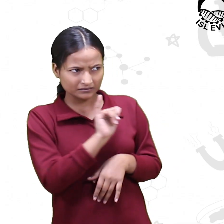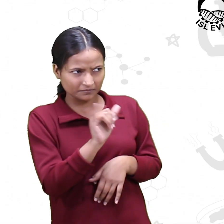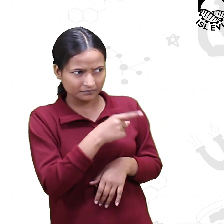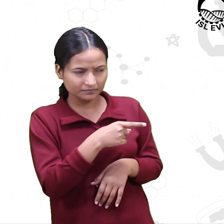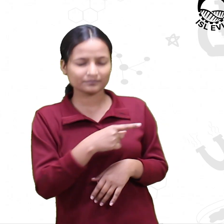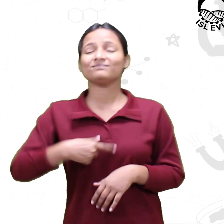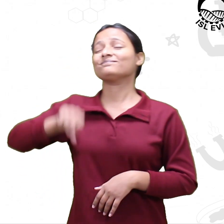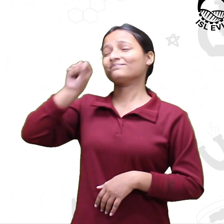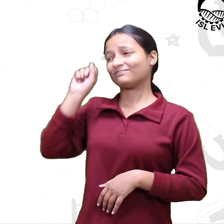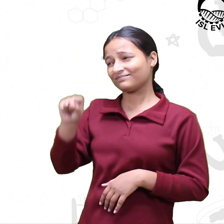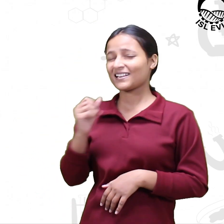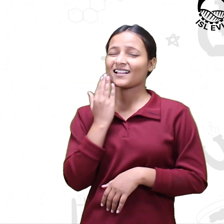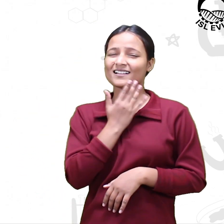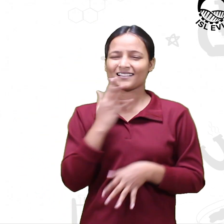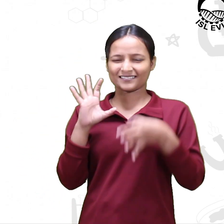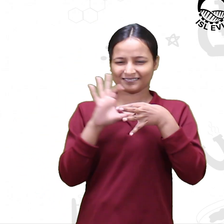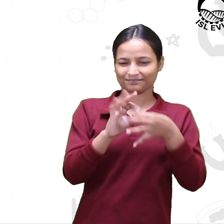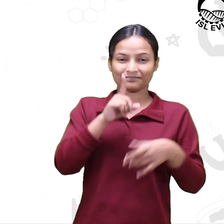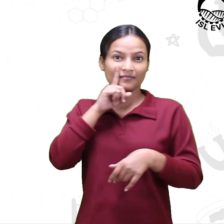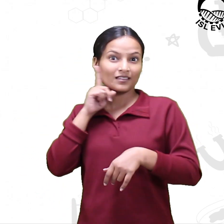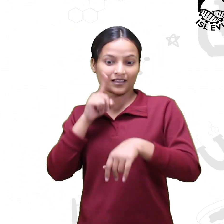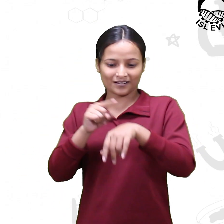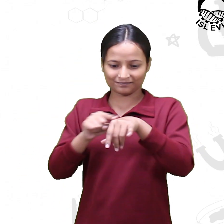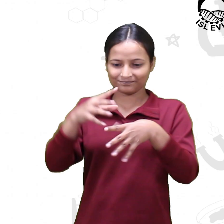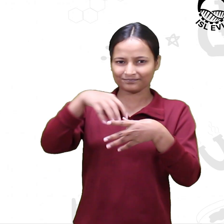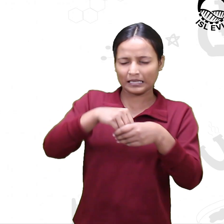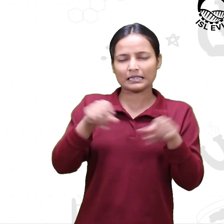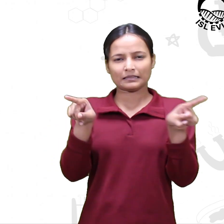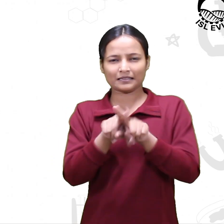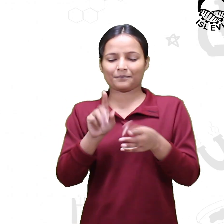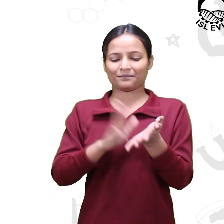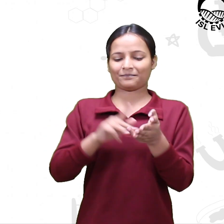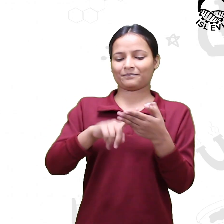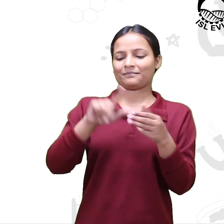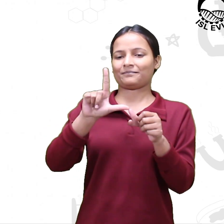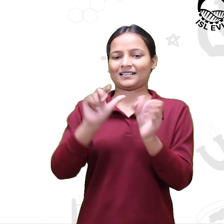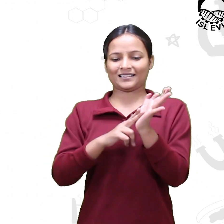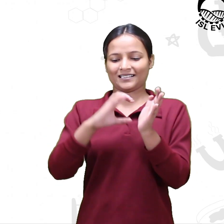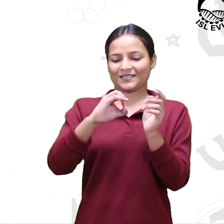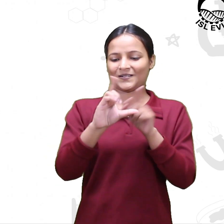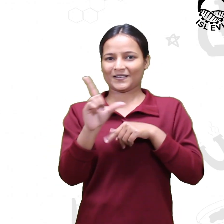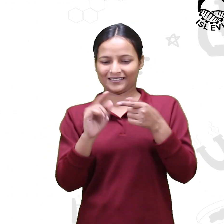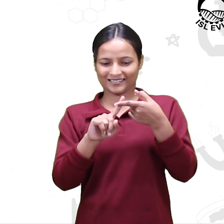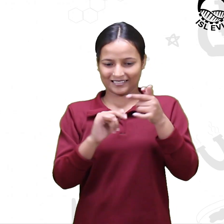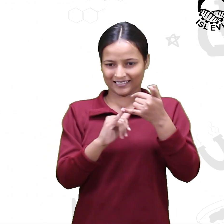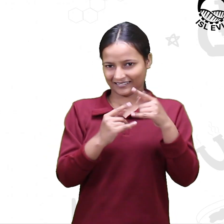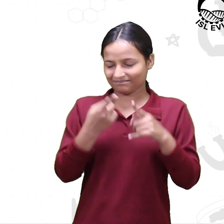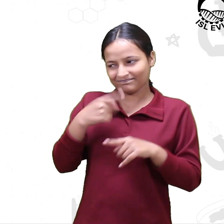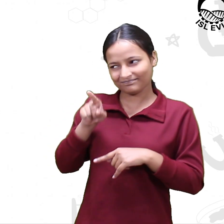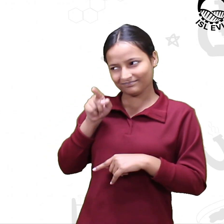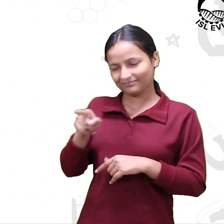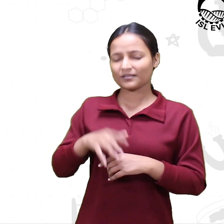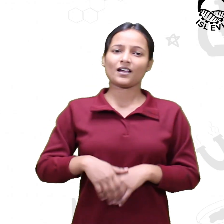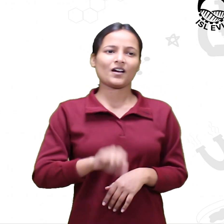had discussed that these are specialized cells which give color to our skin? Exactly. But my question is, why